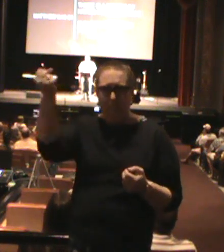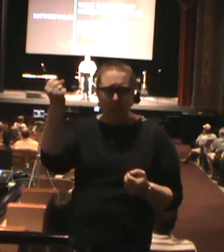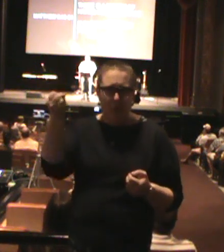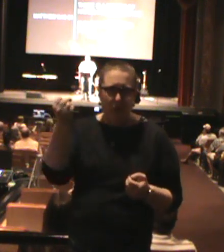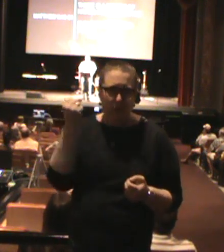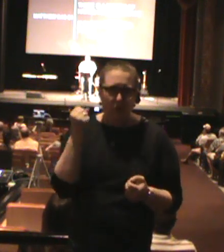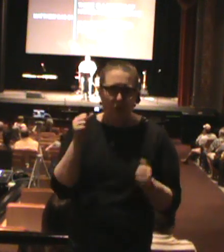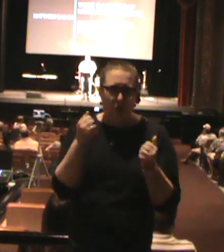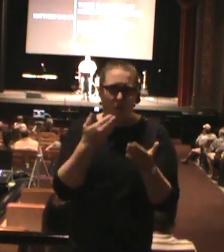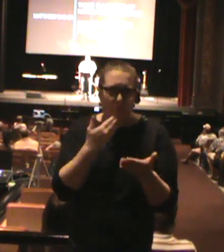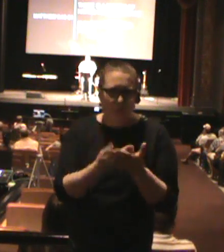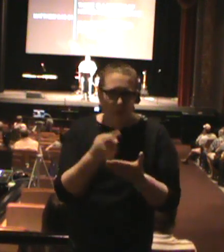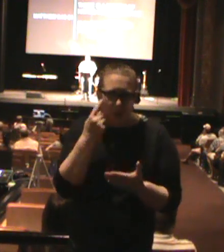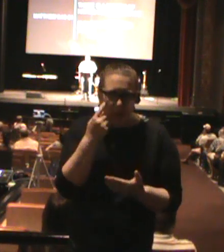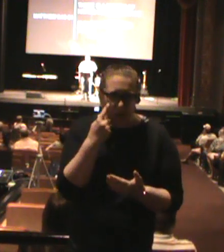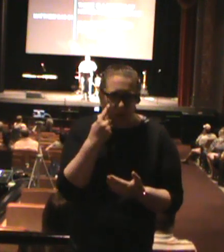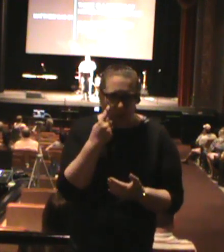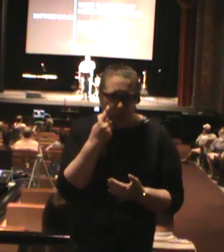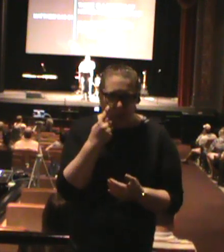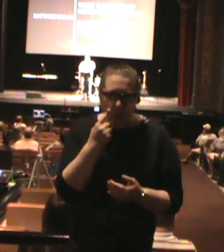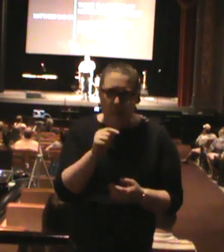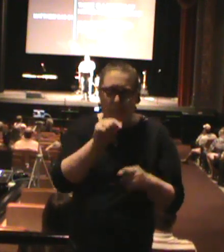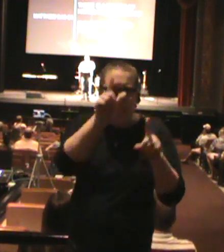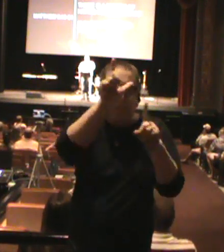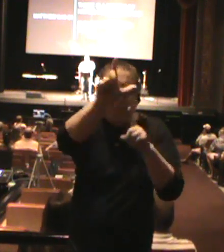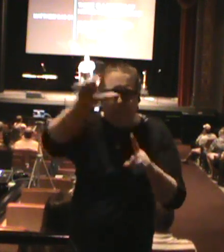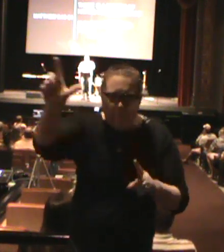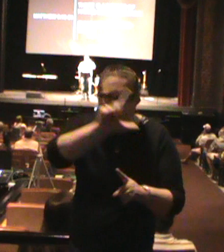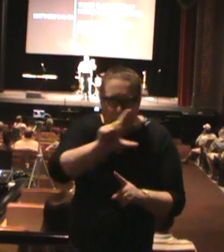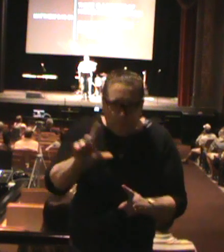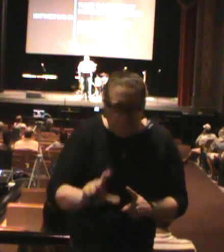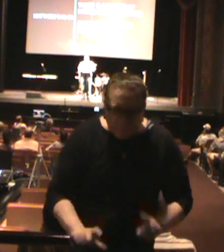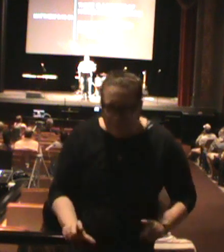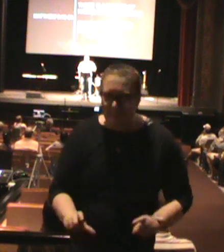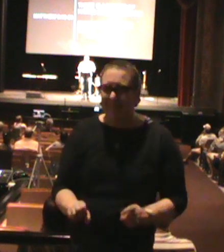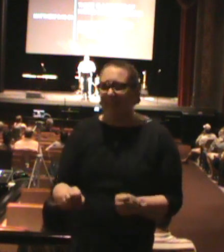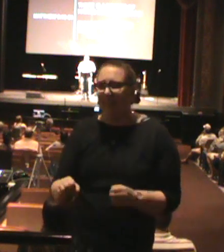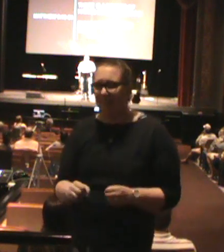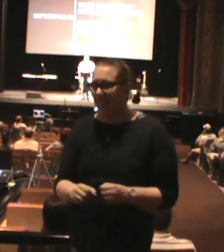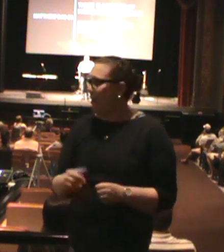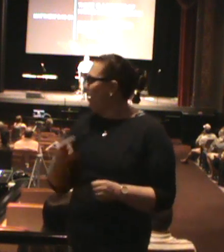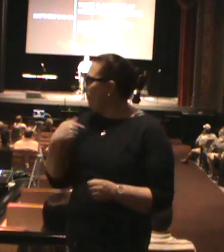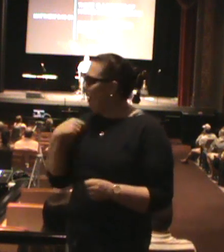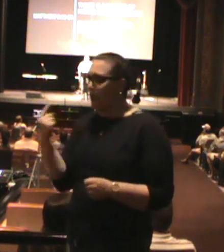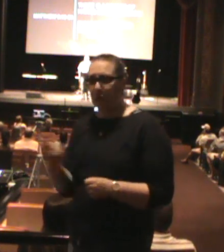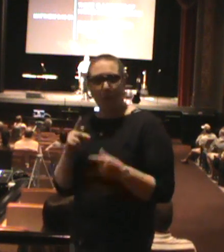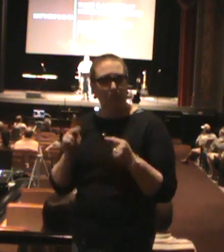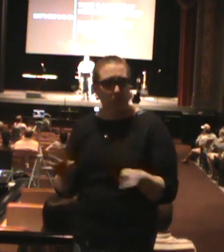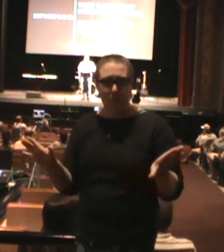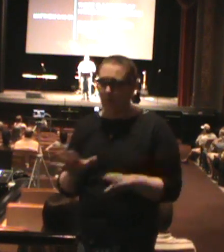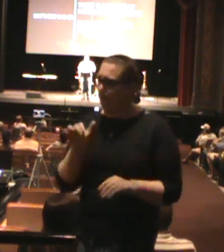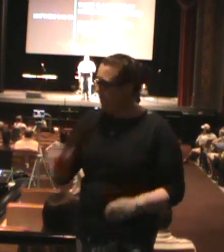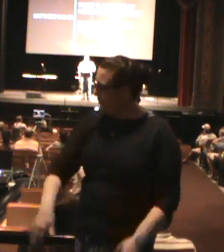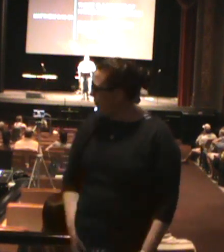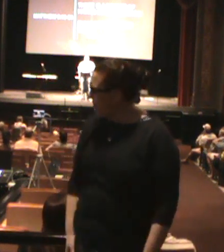your good eye what it says so you could pass. Am I the only one that did that?